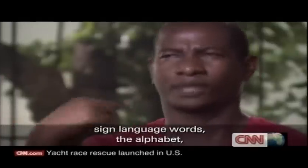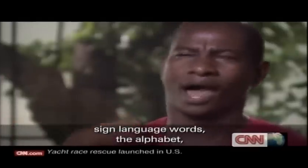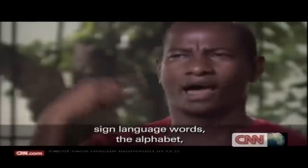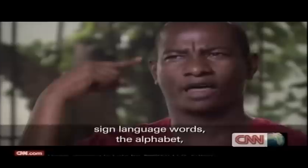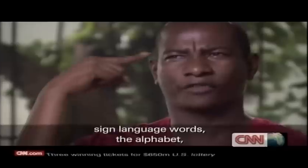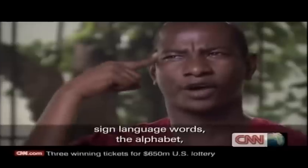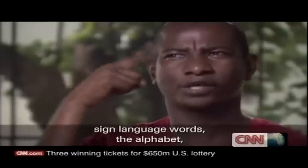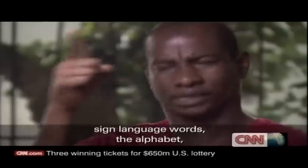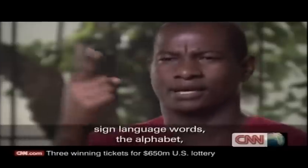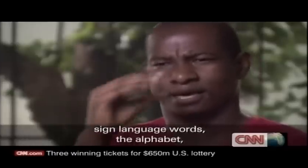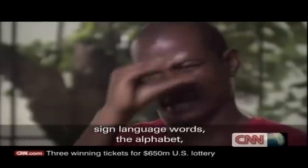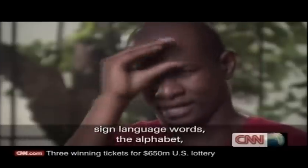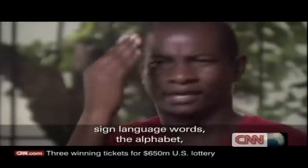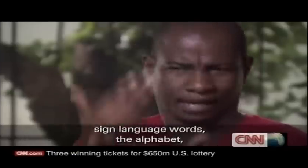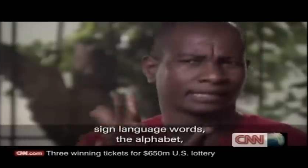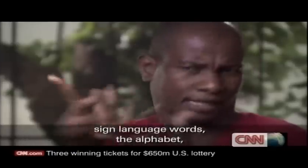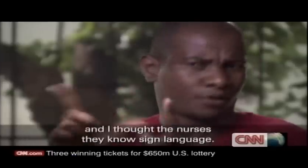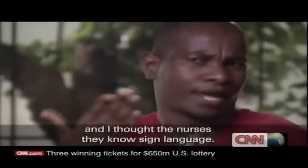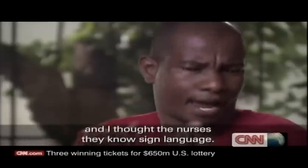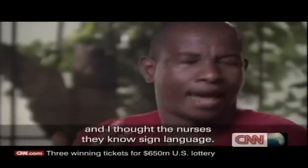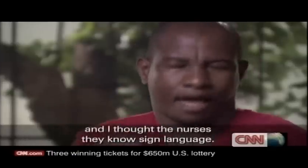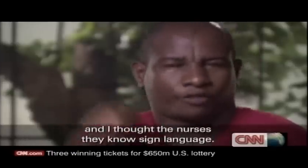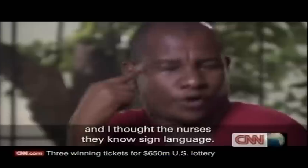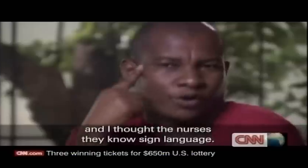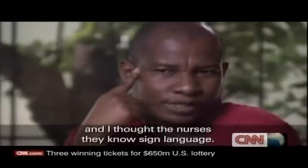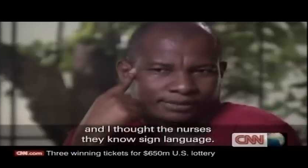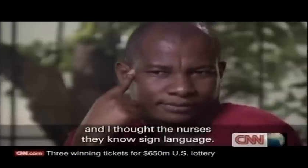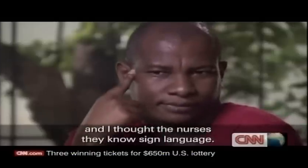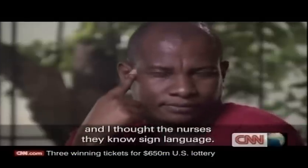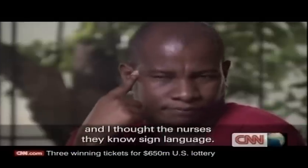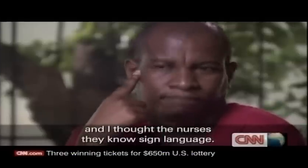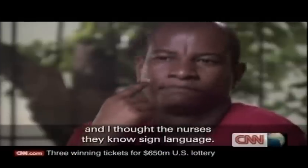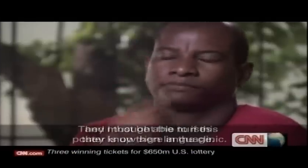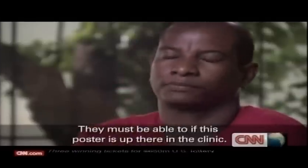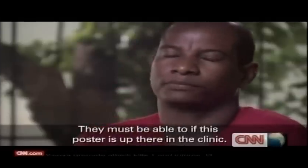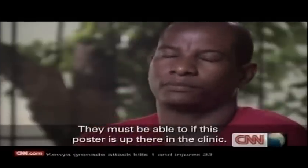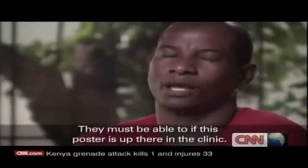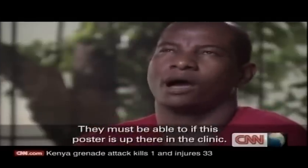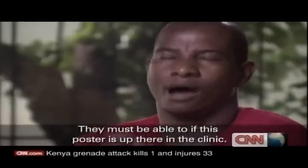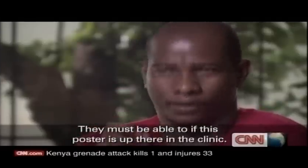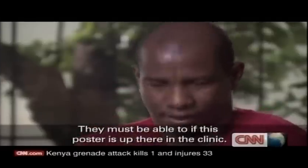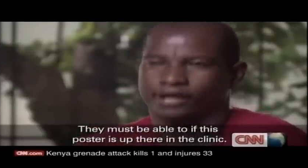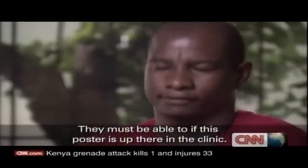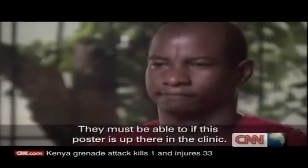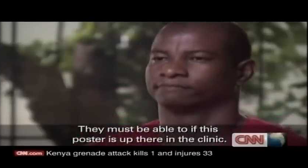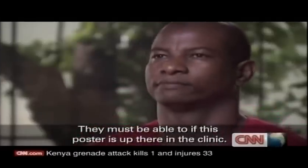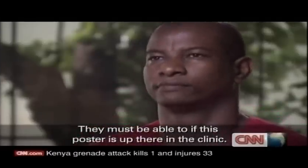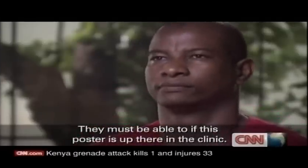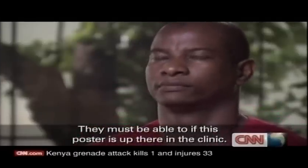the alphabet. And I thought the nurses, they know sign language. They must be able to if this poster is up there in their